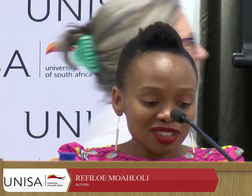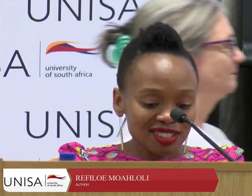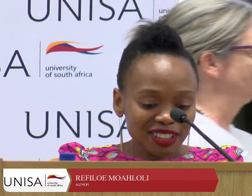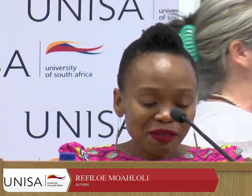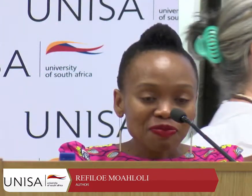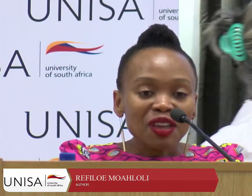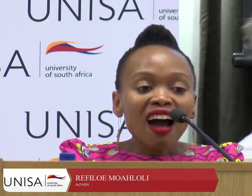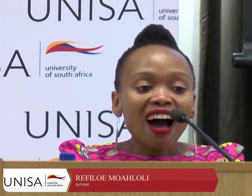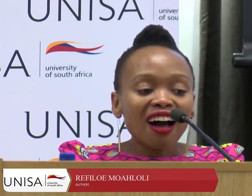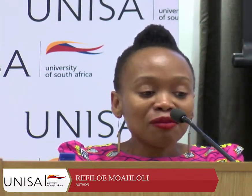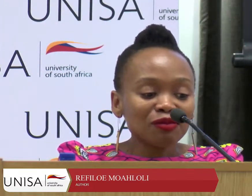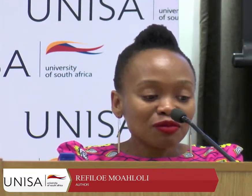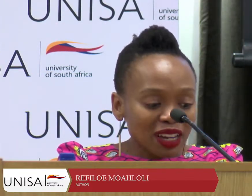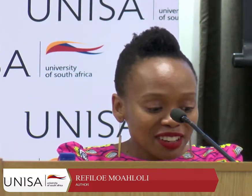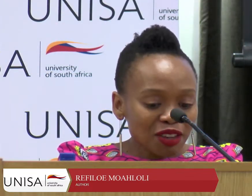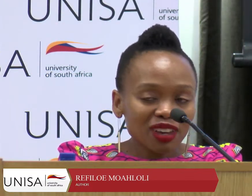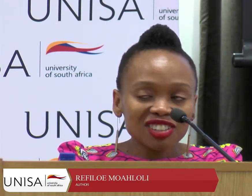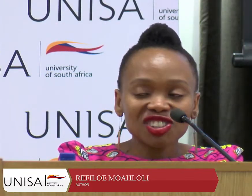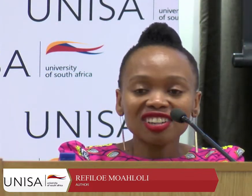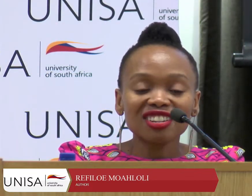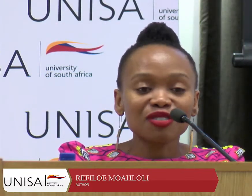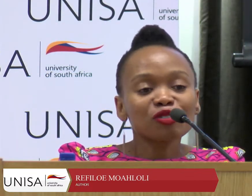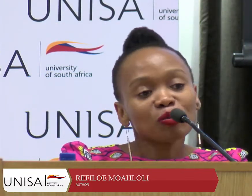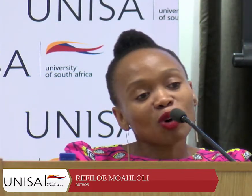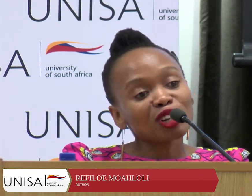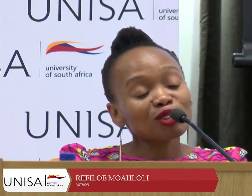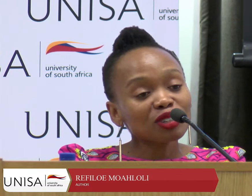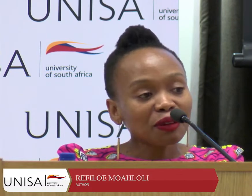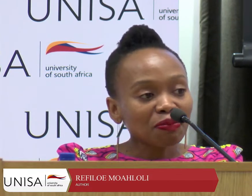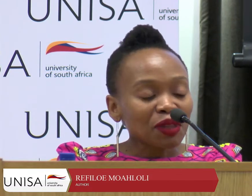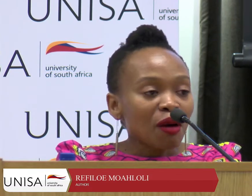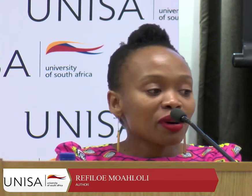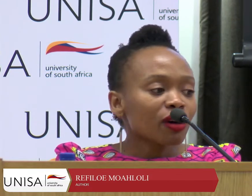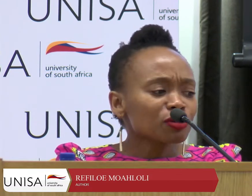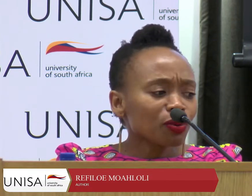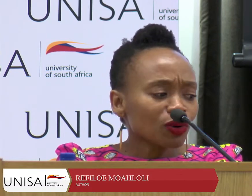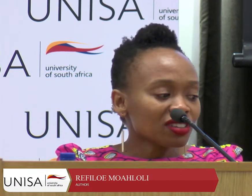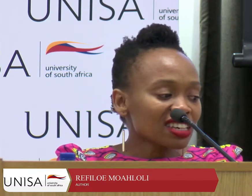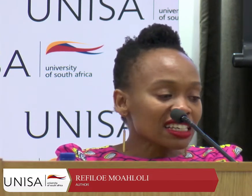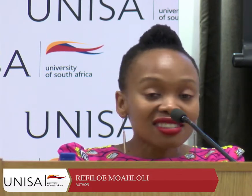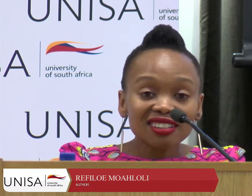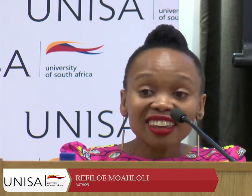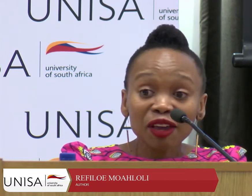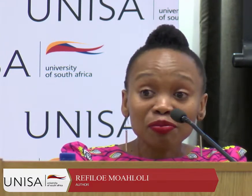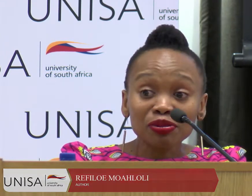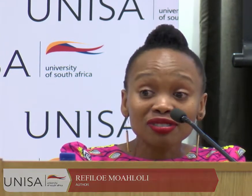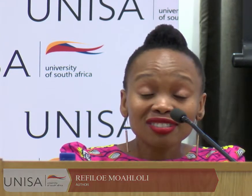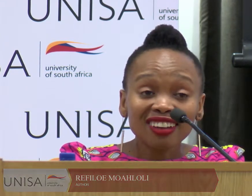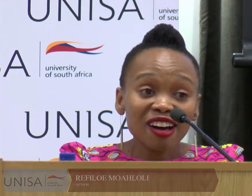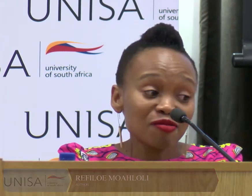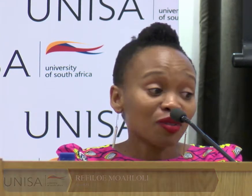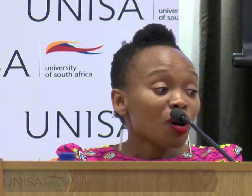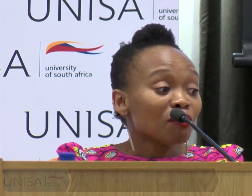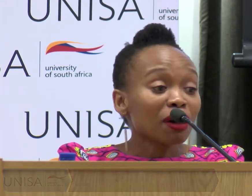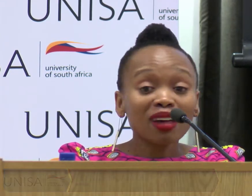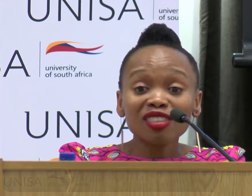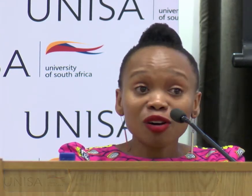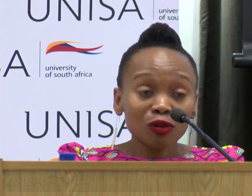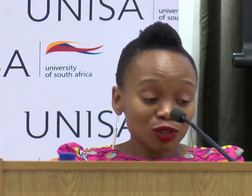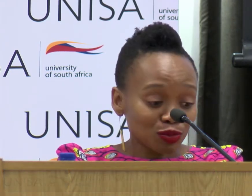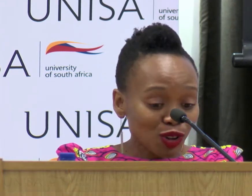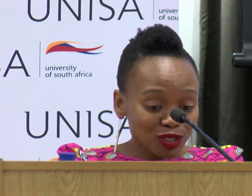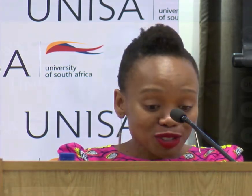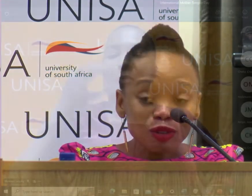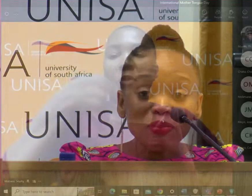very personally. My name is Shed Refilwe Moatludi, but I was born in the Eastern Cape. My